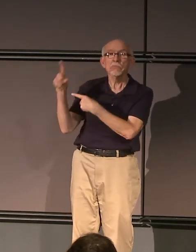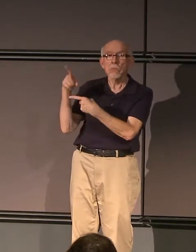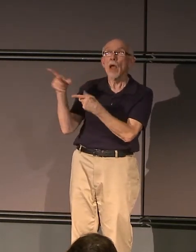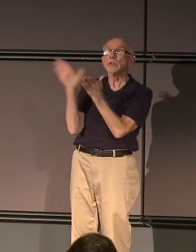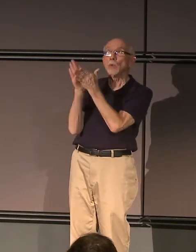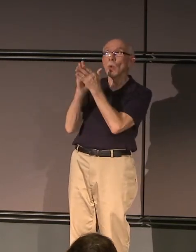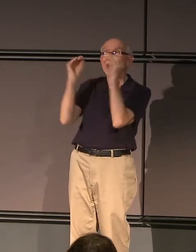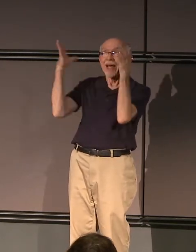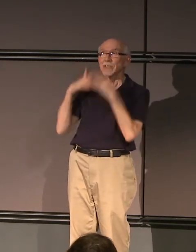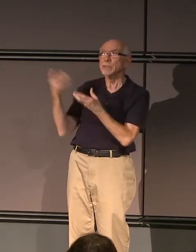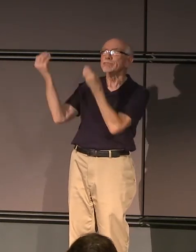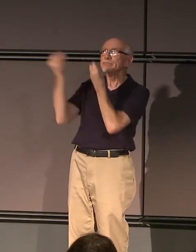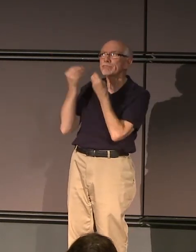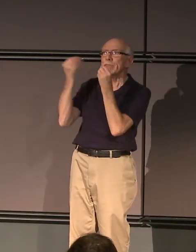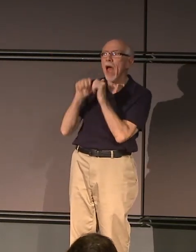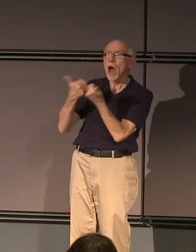only signing companion was Mom.